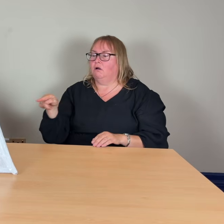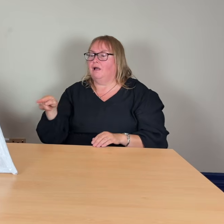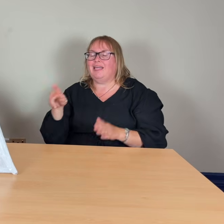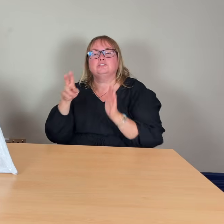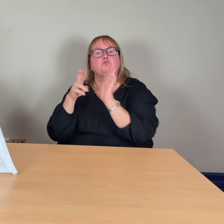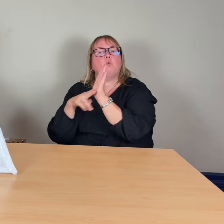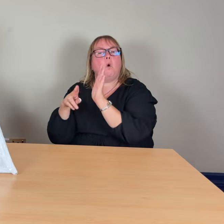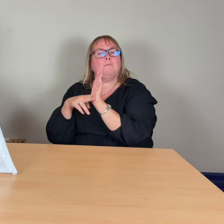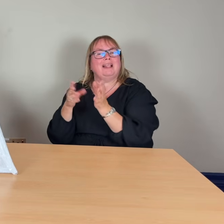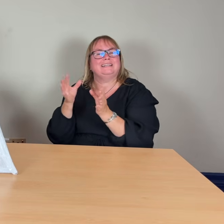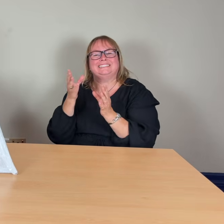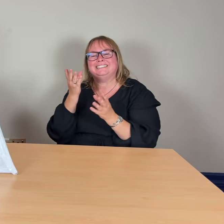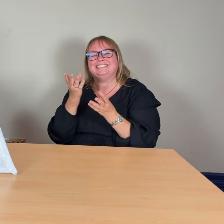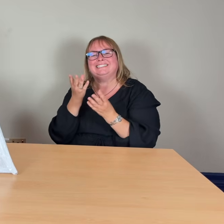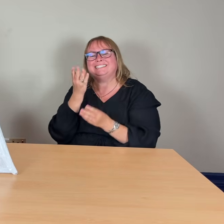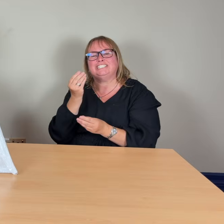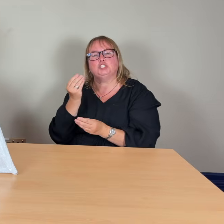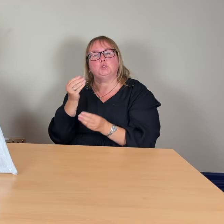tissue paper.